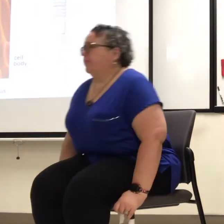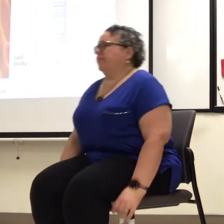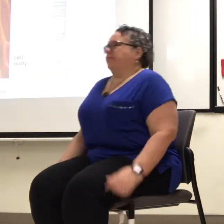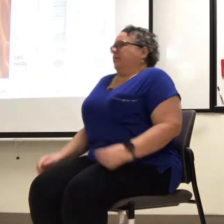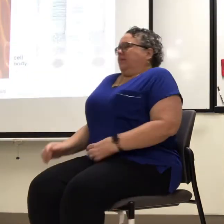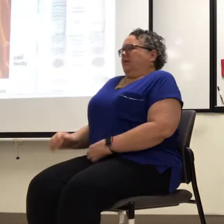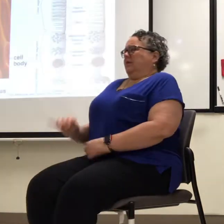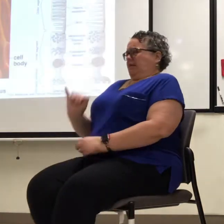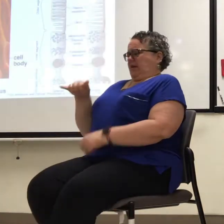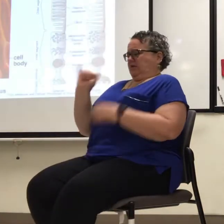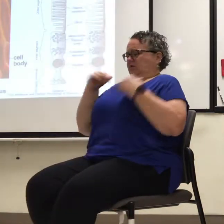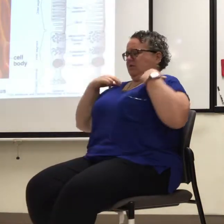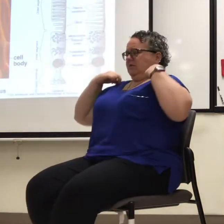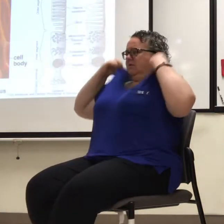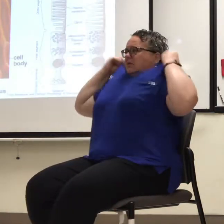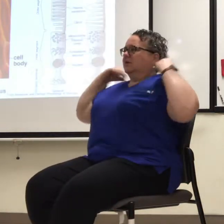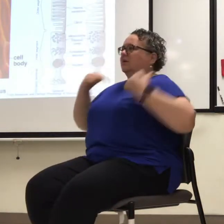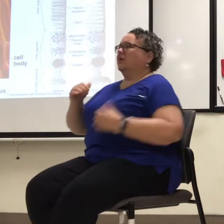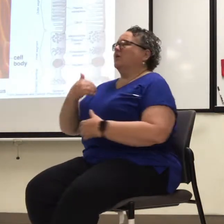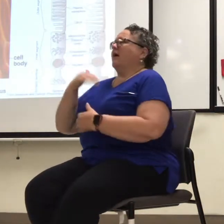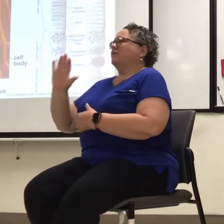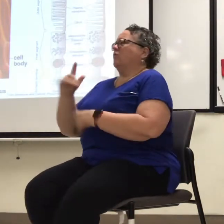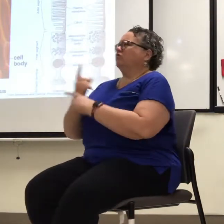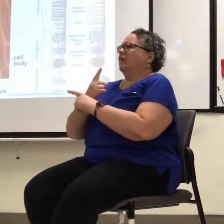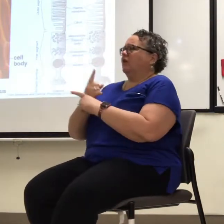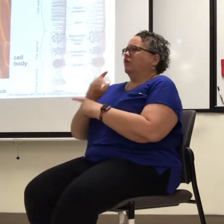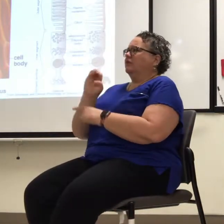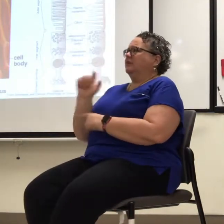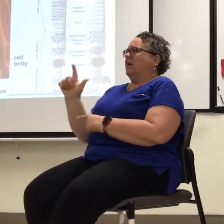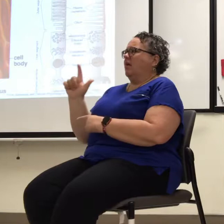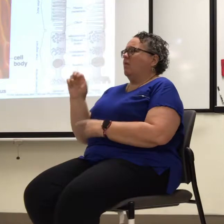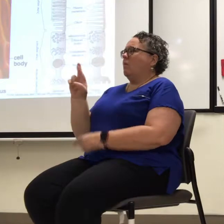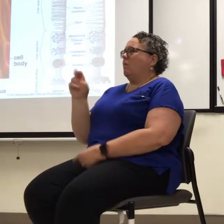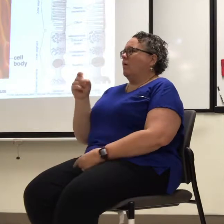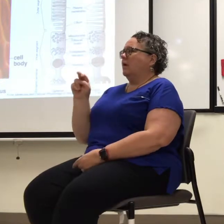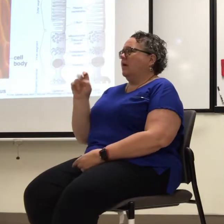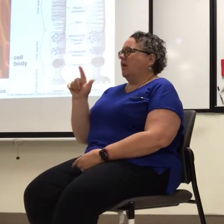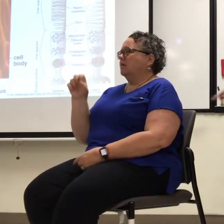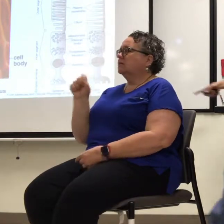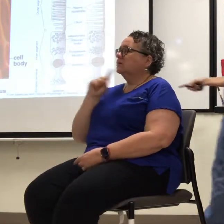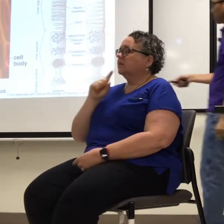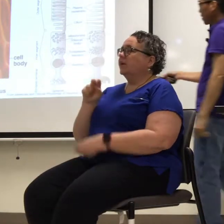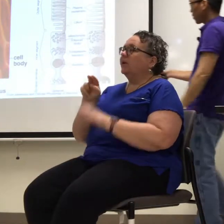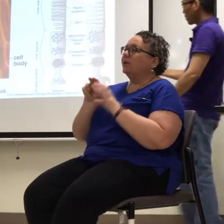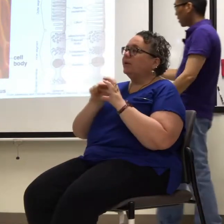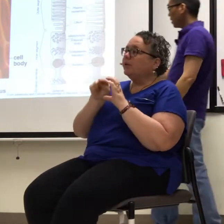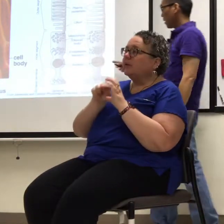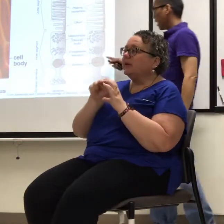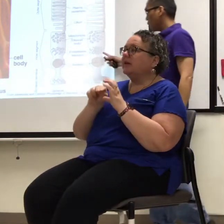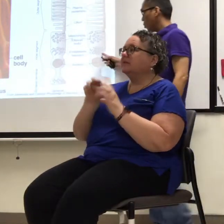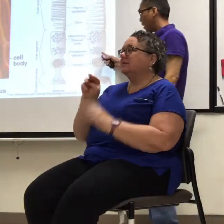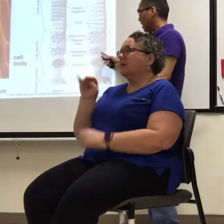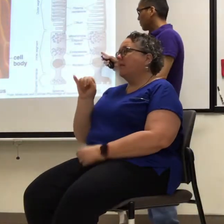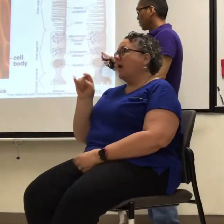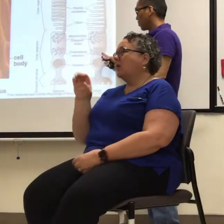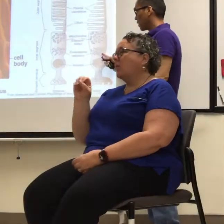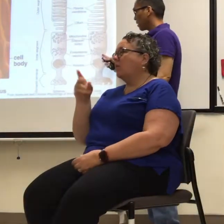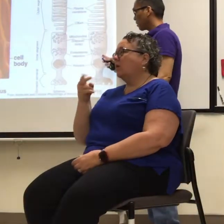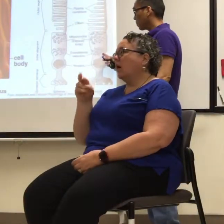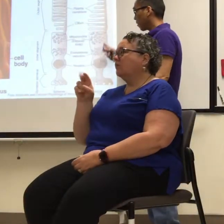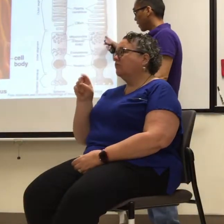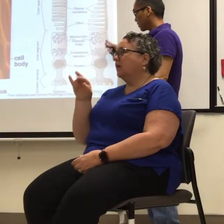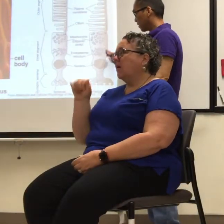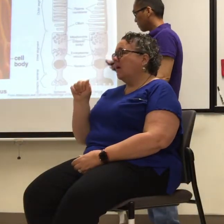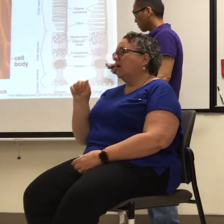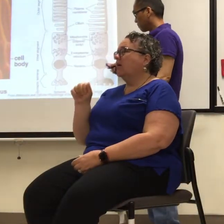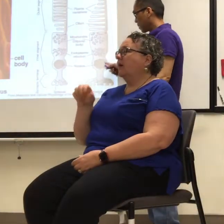That's just like, you got your regular cell organelles in there. Nucleus, mitochondria, some other bodies in there. Endoplasmic